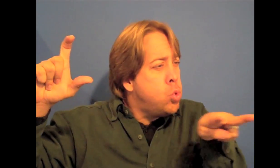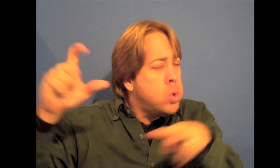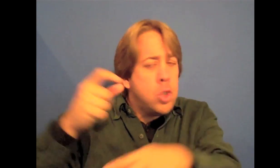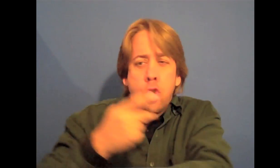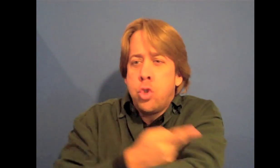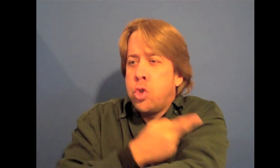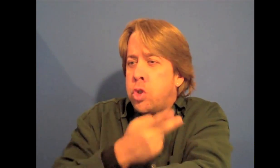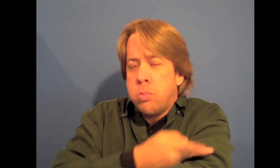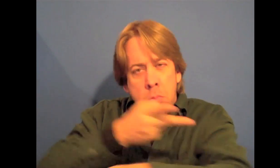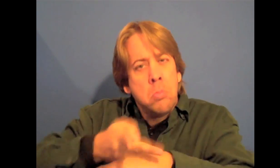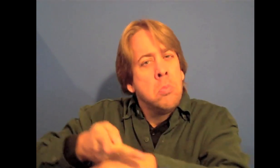bright.